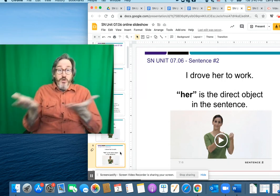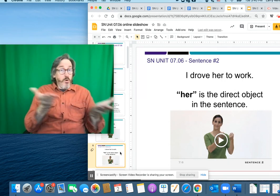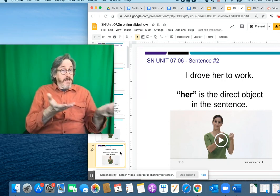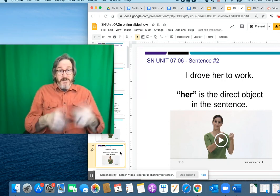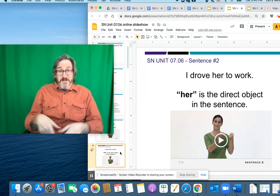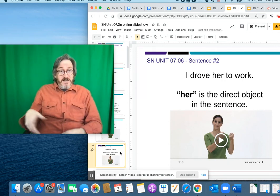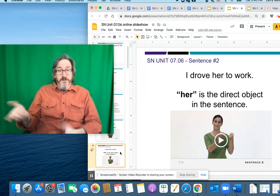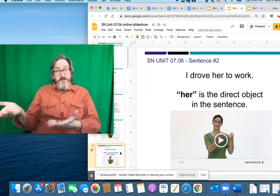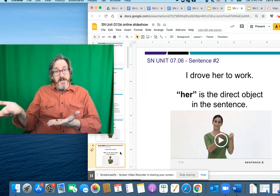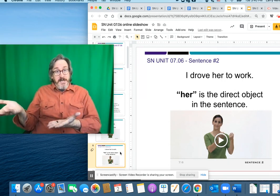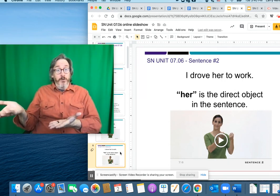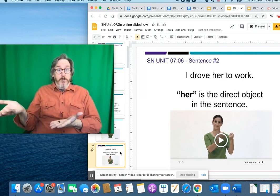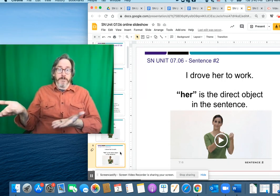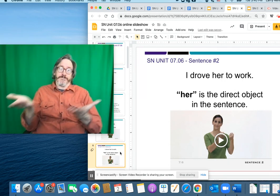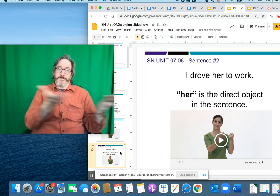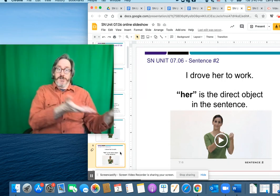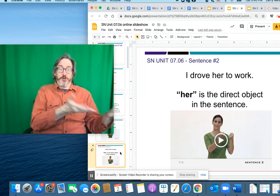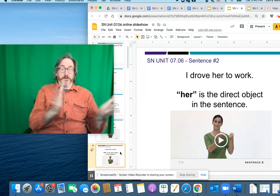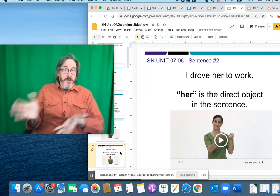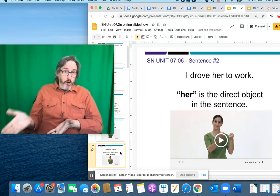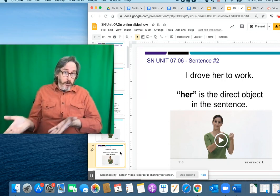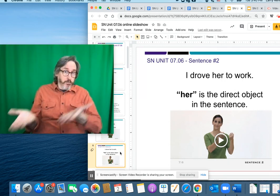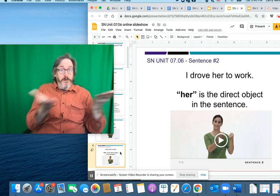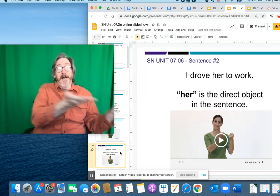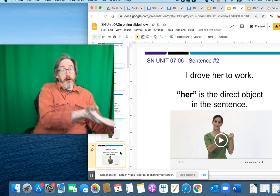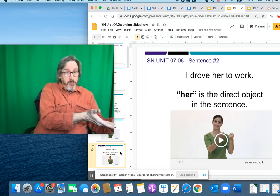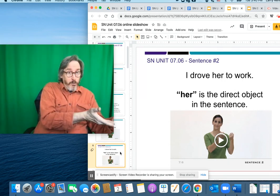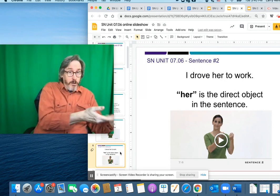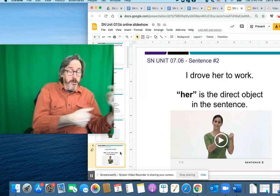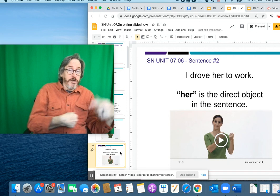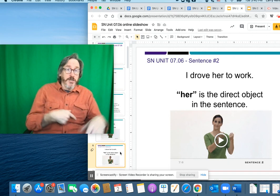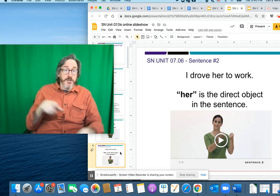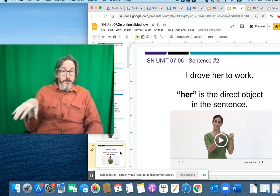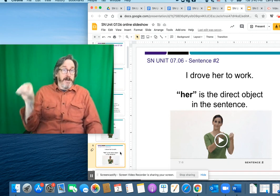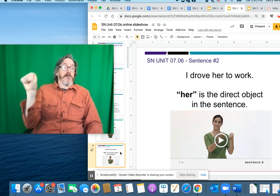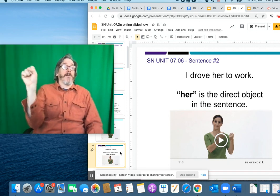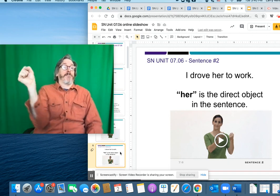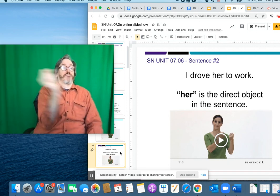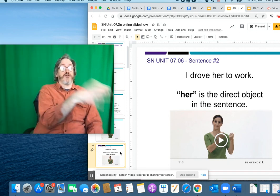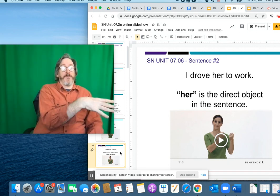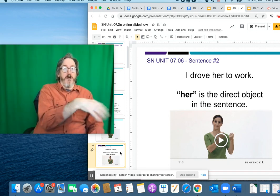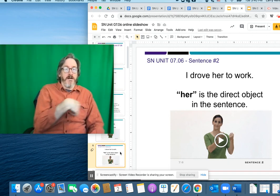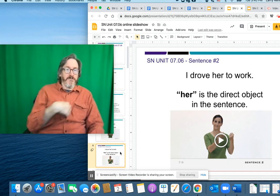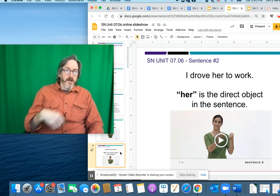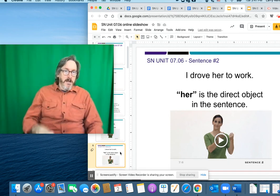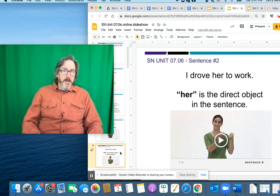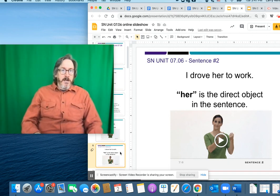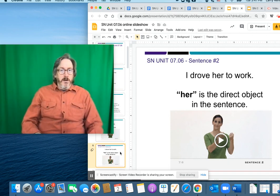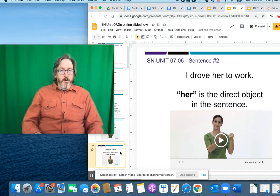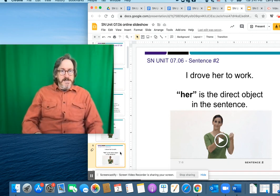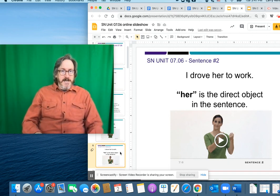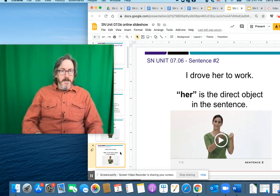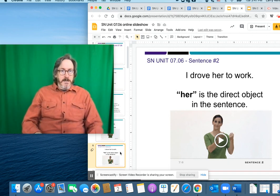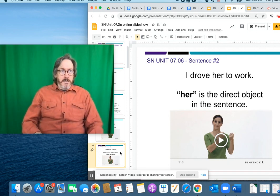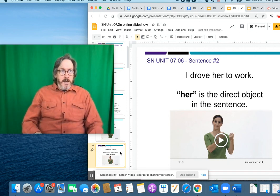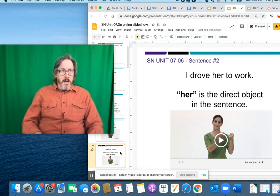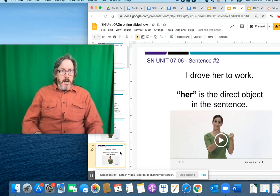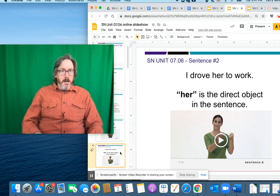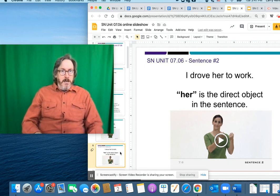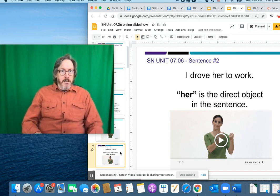your choice of, did you feel like you were serving her, bringing her to work? Did you pick her up, drop her off? Was